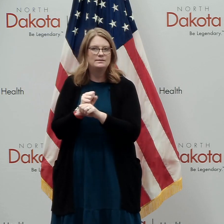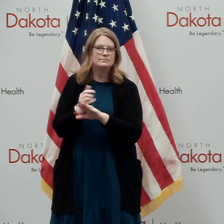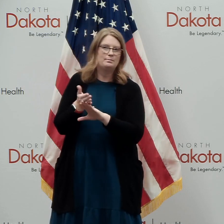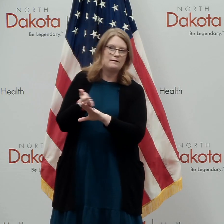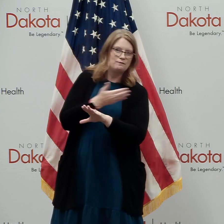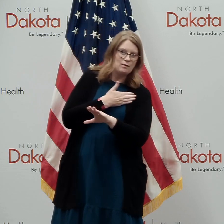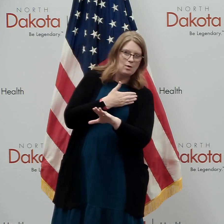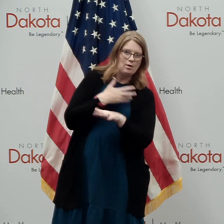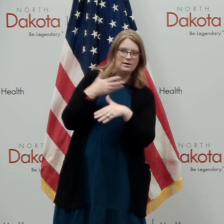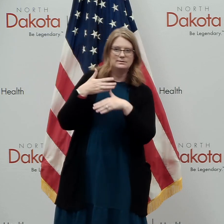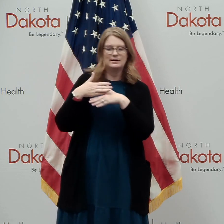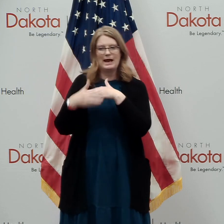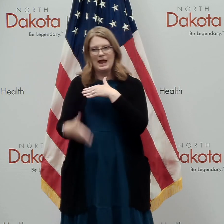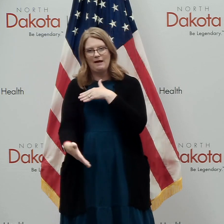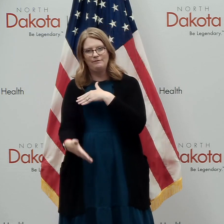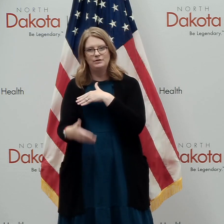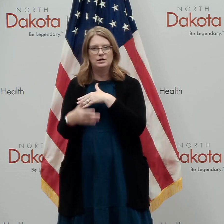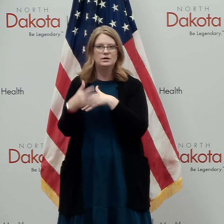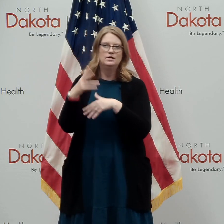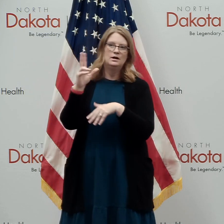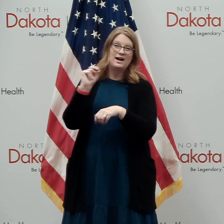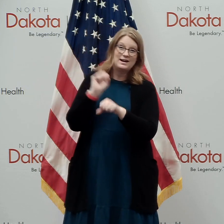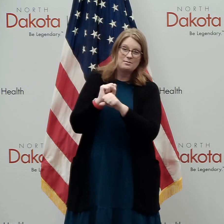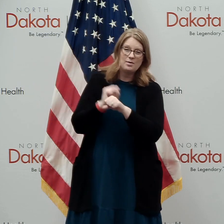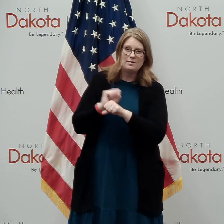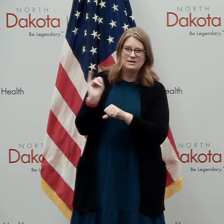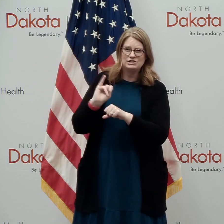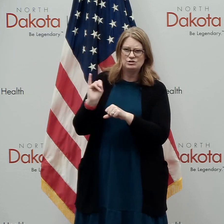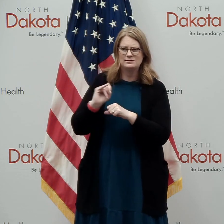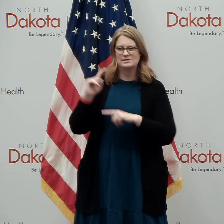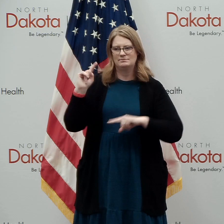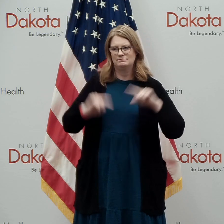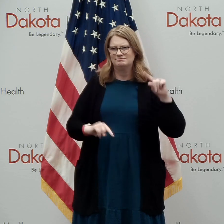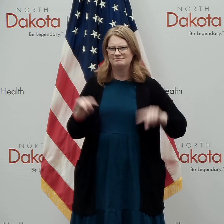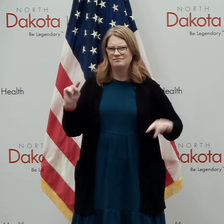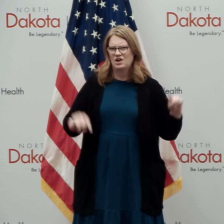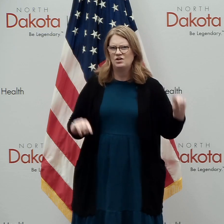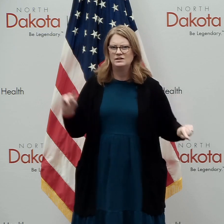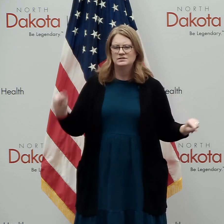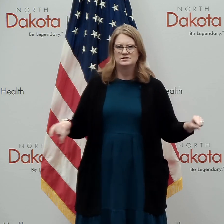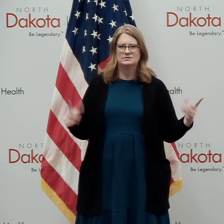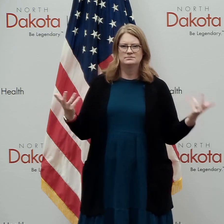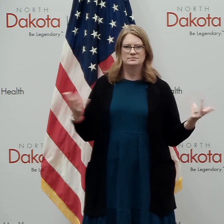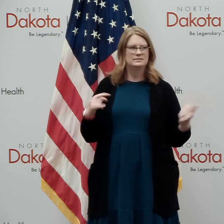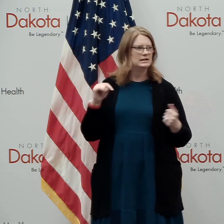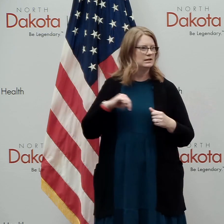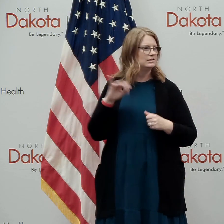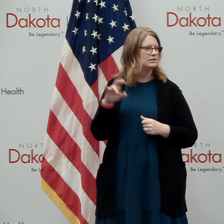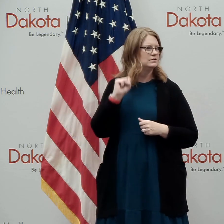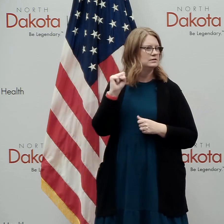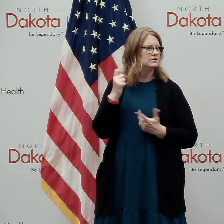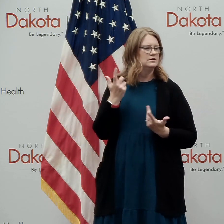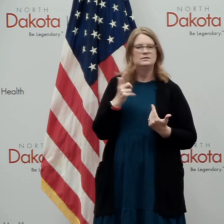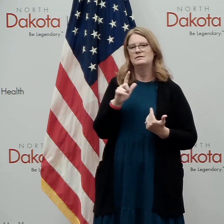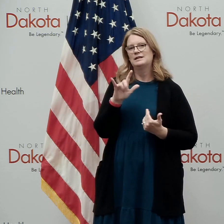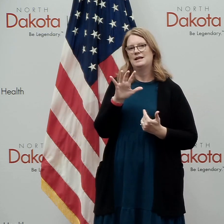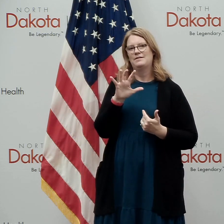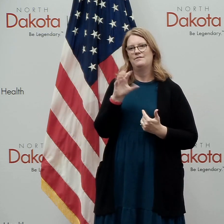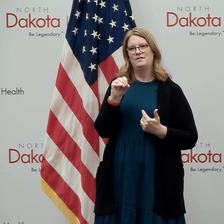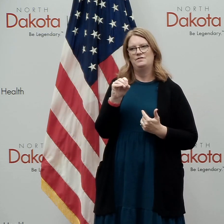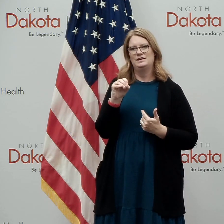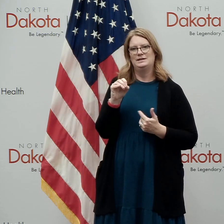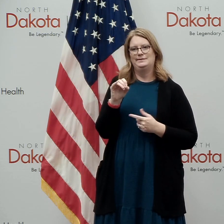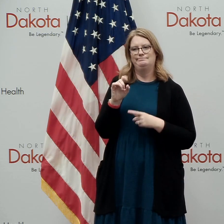different levels of unemployment insurance they were paying. I mean, it really varies. I mean, one of the great things about the United States is we've got 50 platforms for